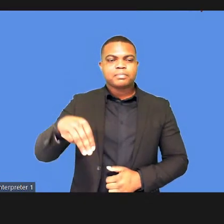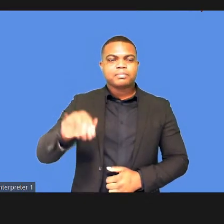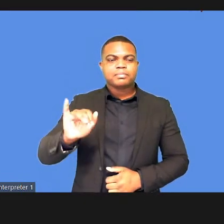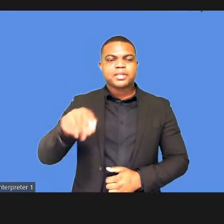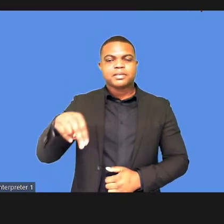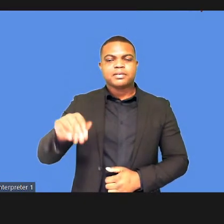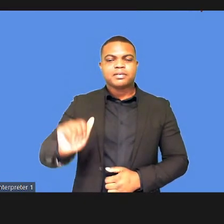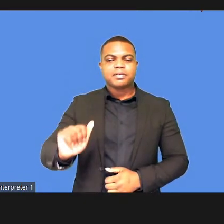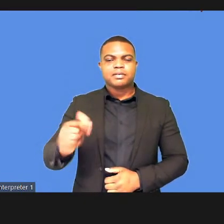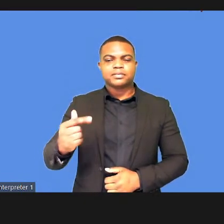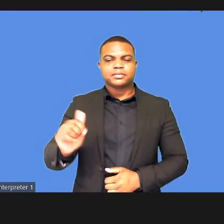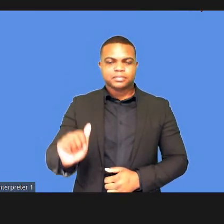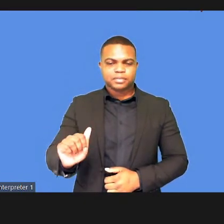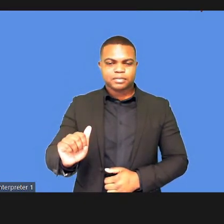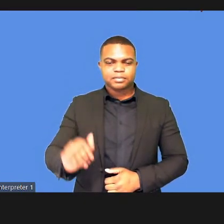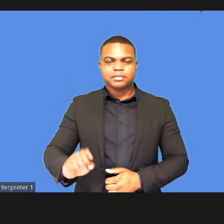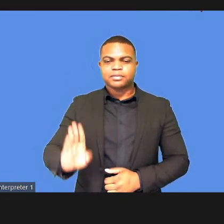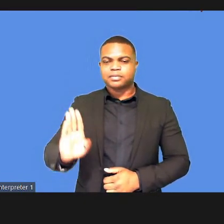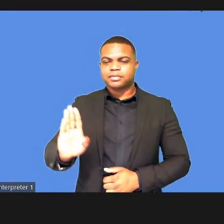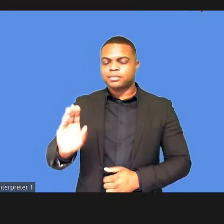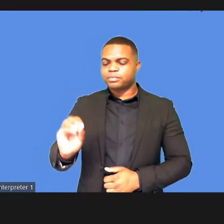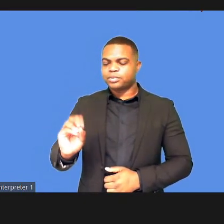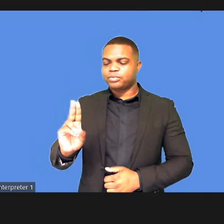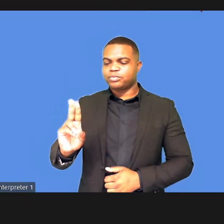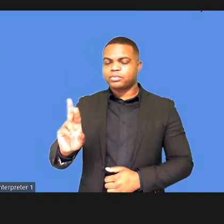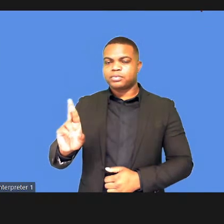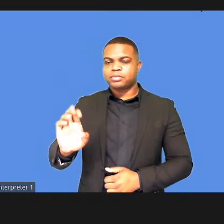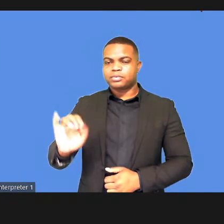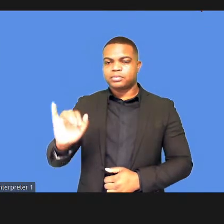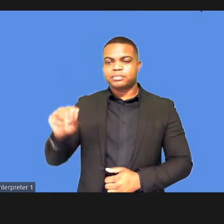is the UNFPA